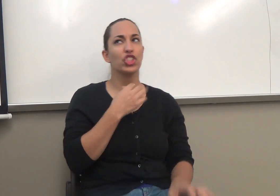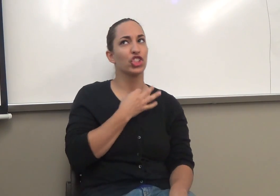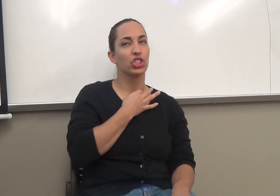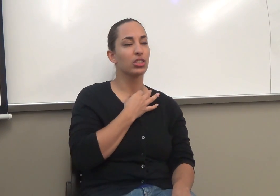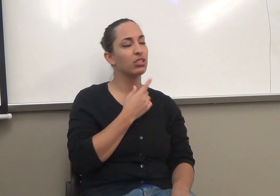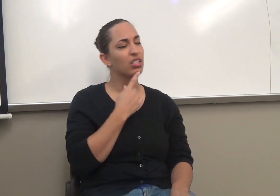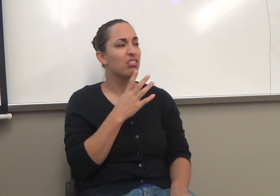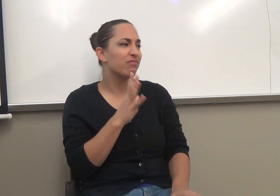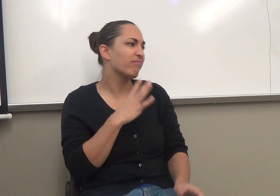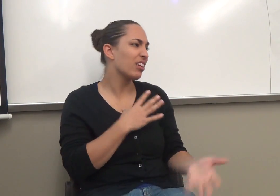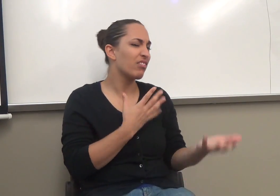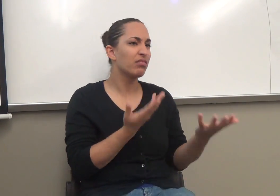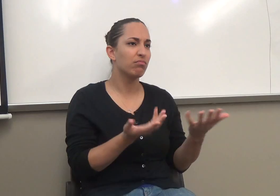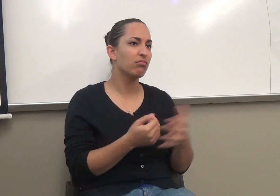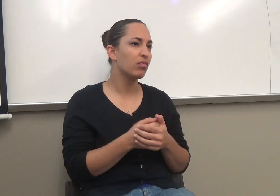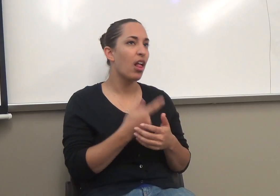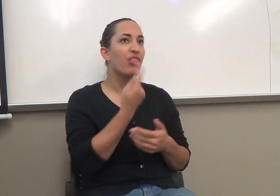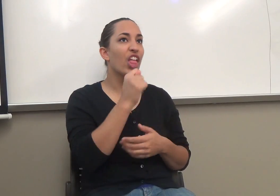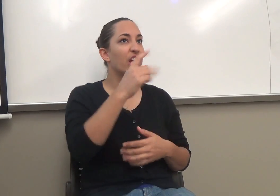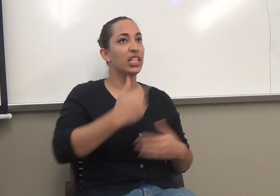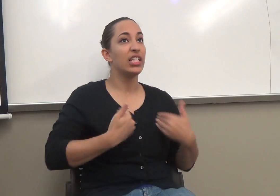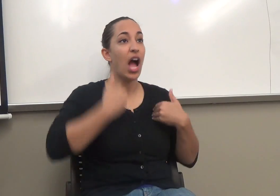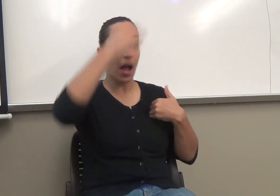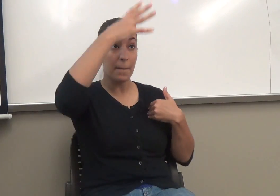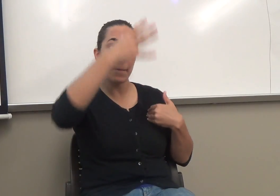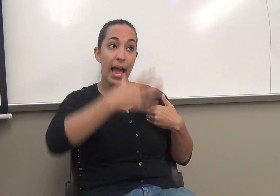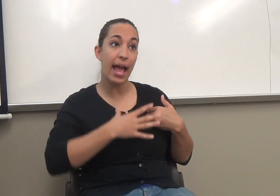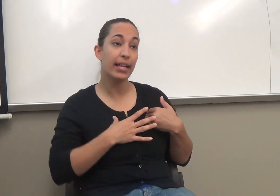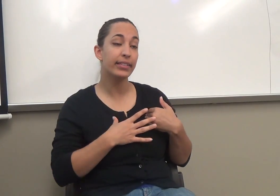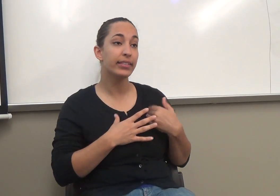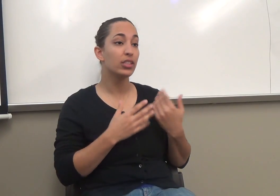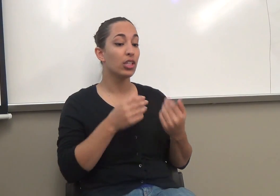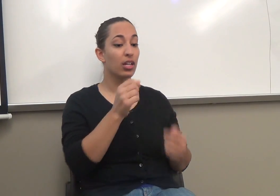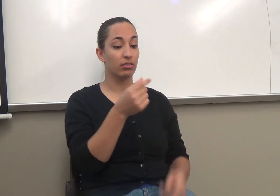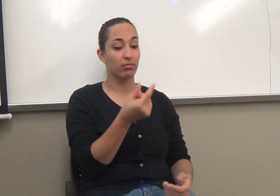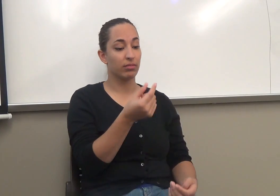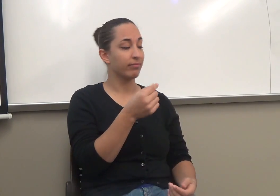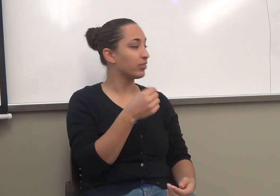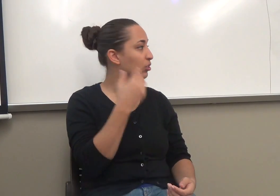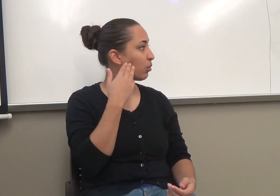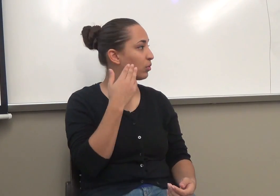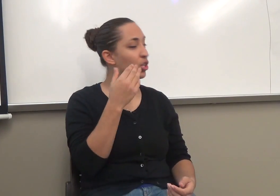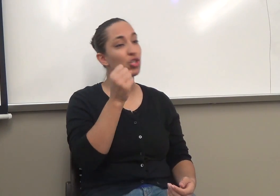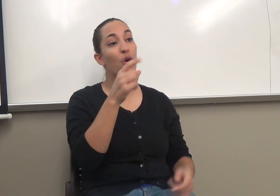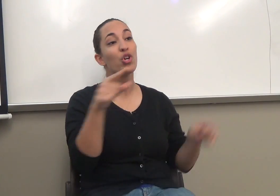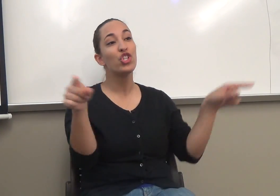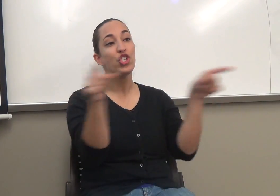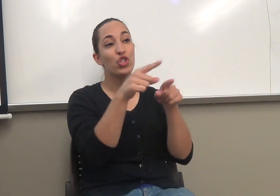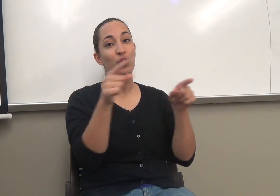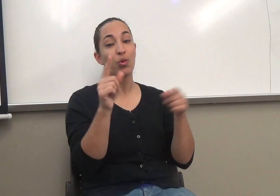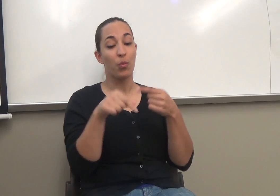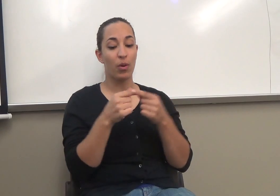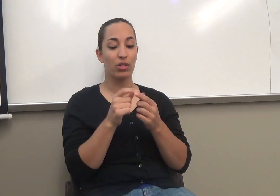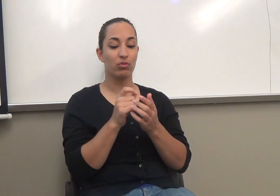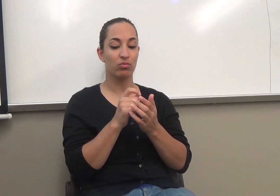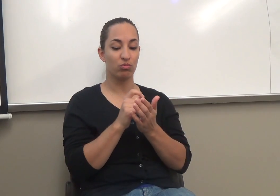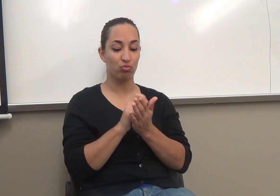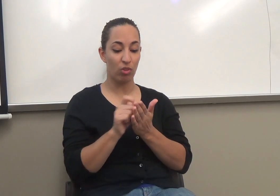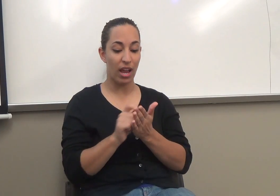Yeah, the young man, it could even mean young man. Yeah, so you have to sort out what that means. Okay. Your writing partner isn't